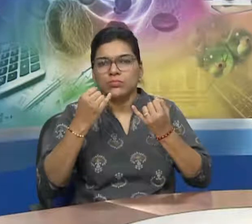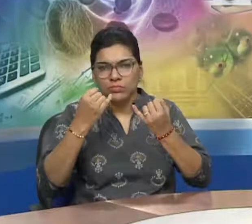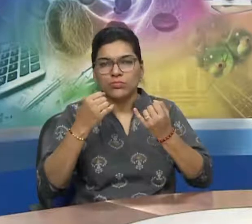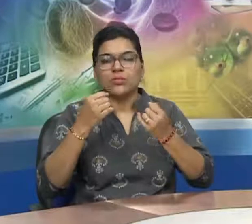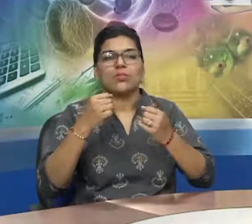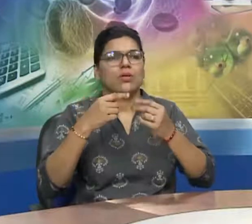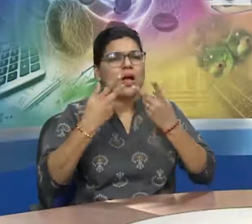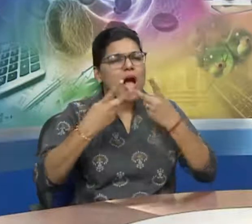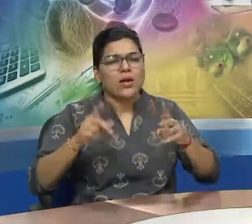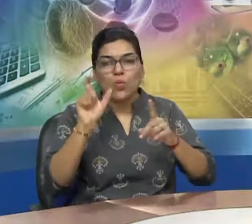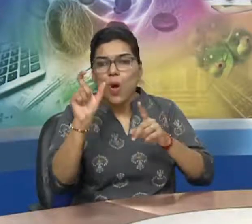Search